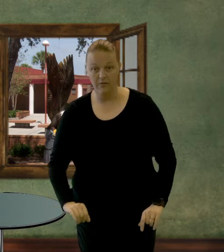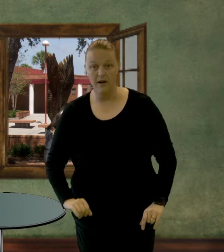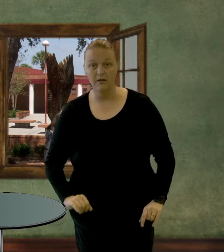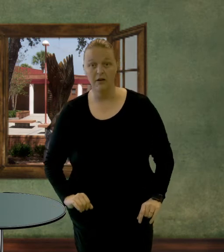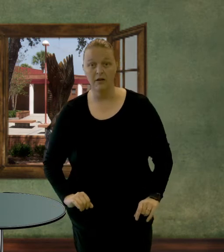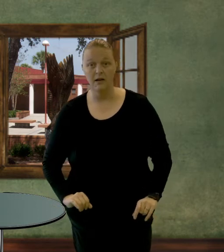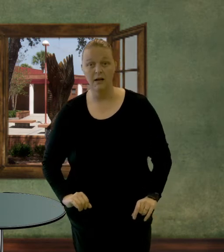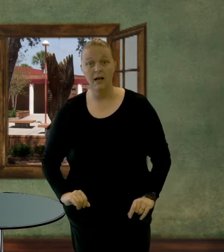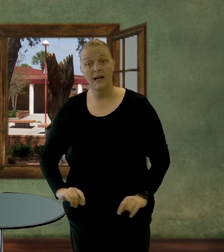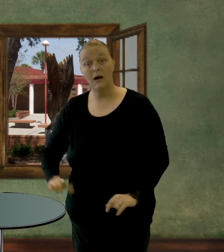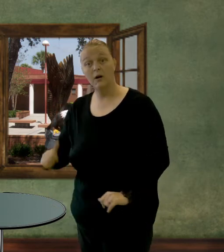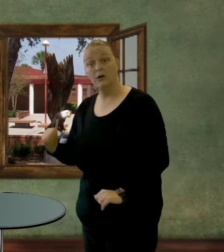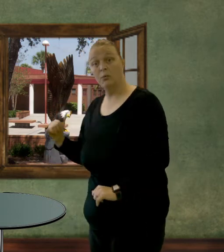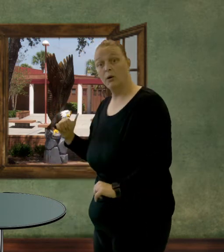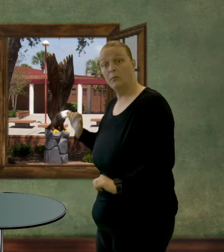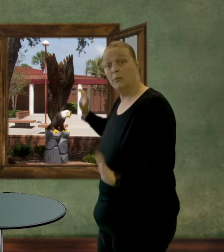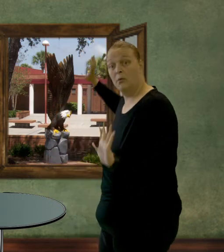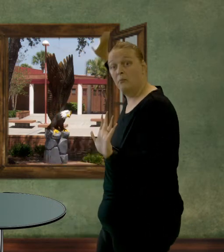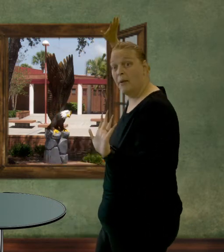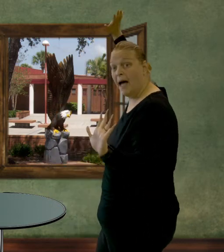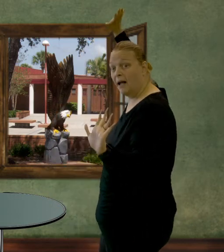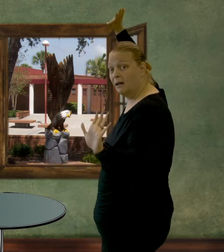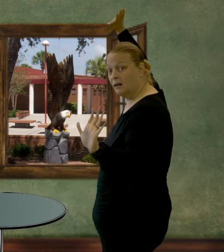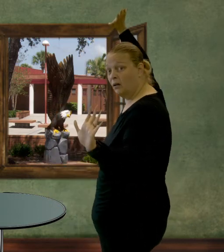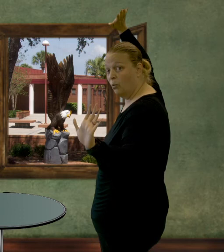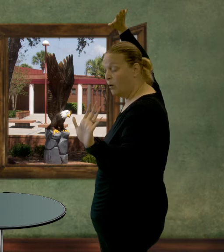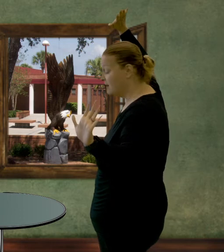Very good. Now we're going to roll our bubble back one step.